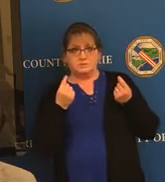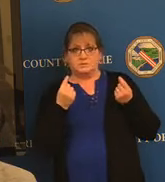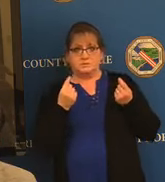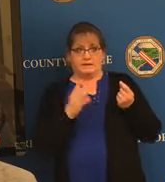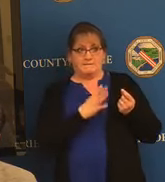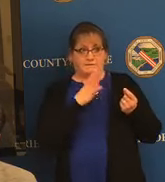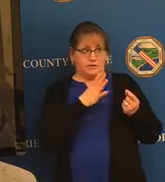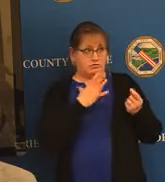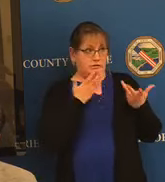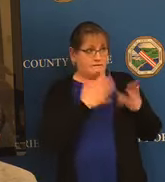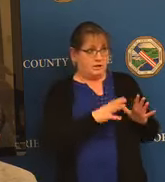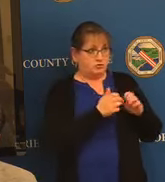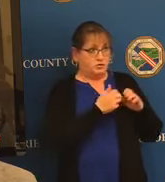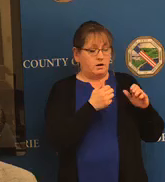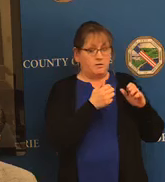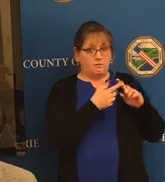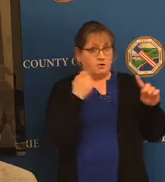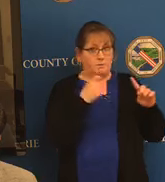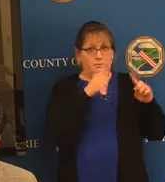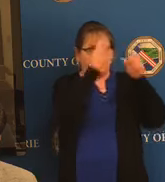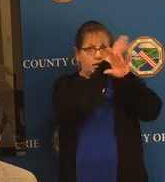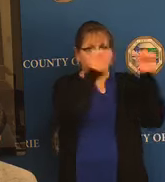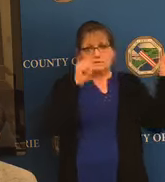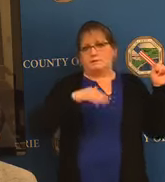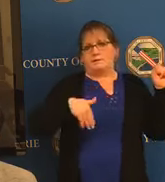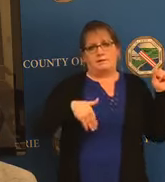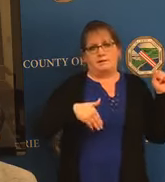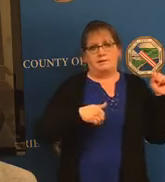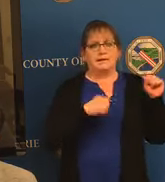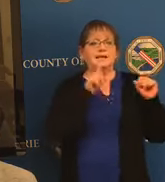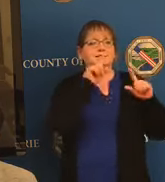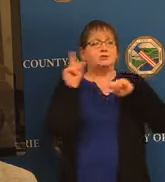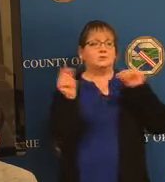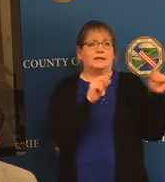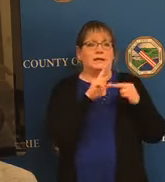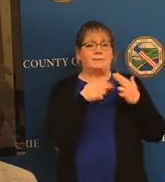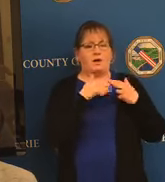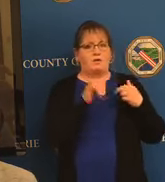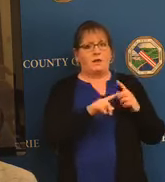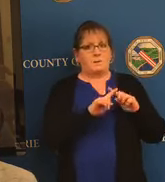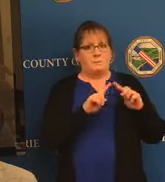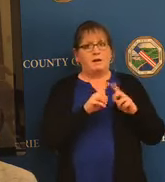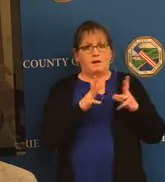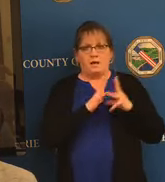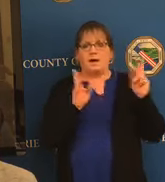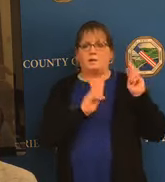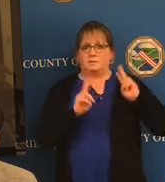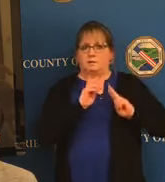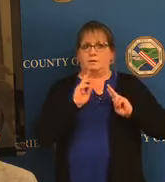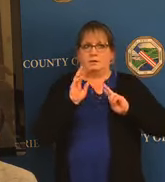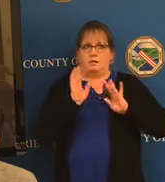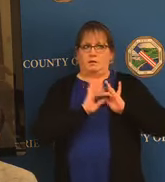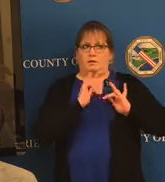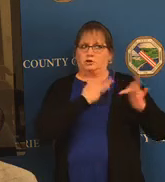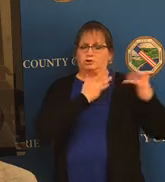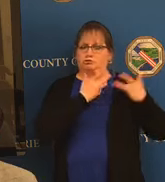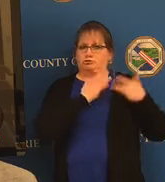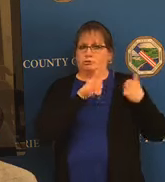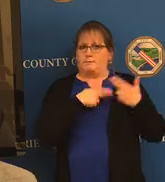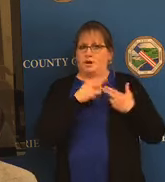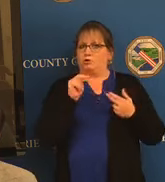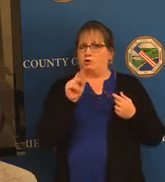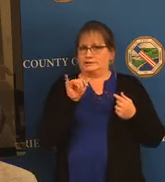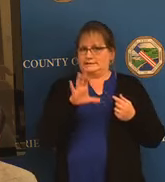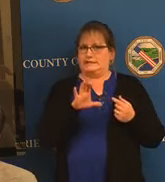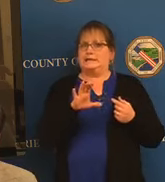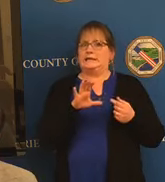the President. He tweeted that out. There is very much concern of what's going on in the New York City metro region right now. I